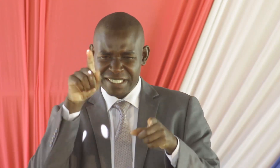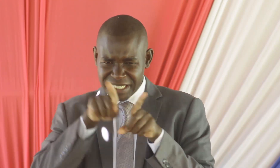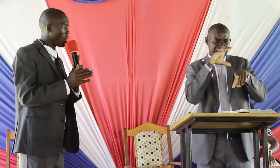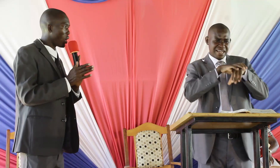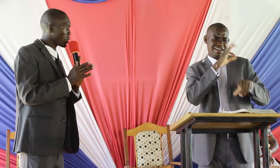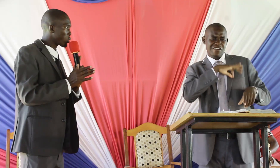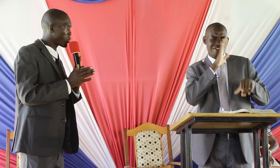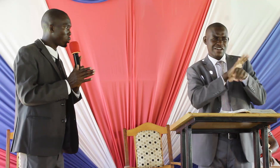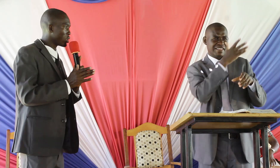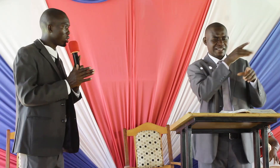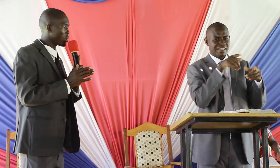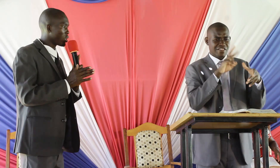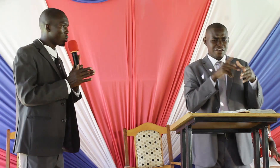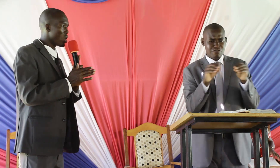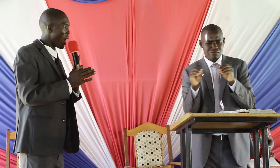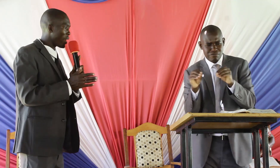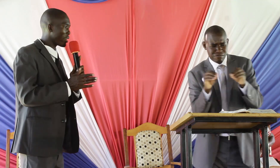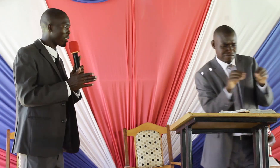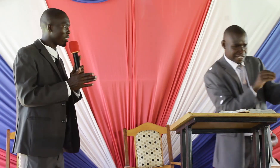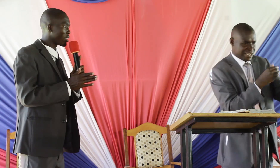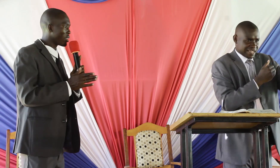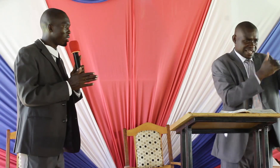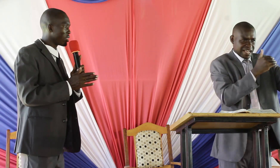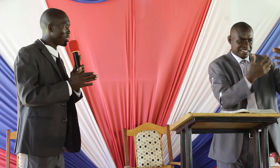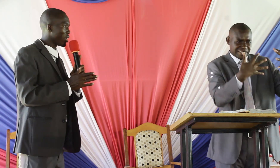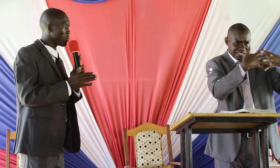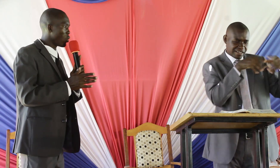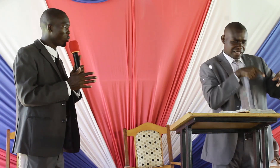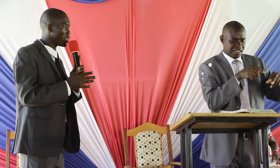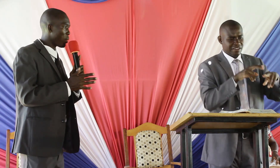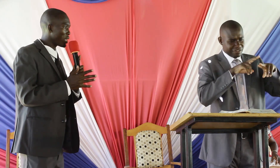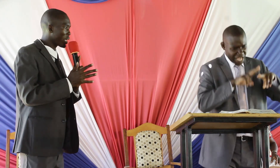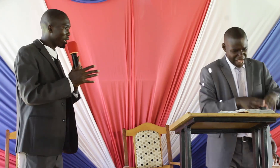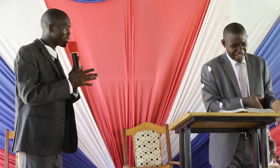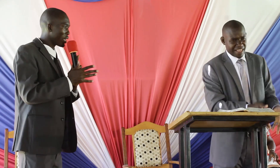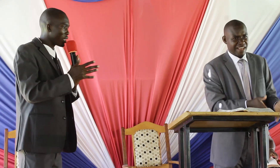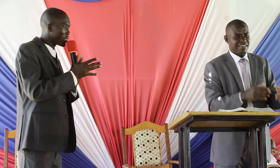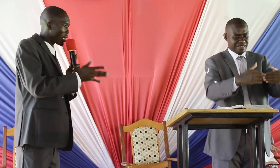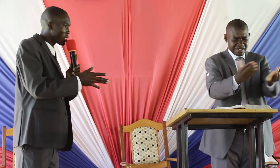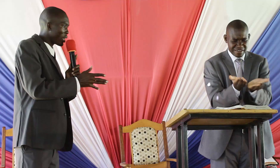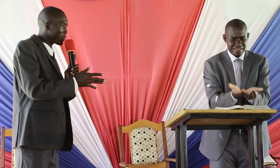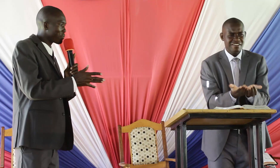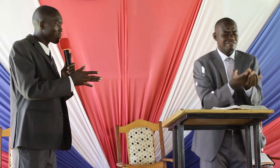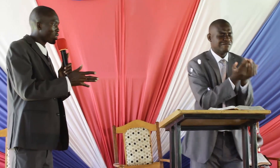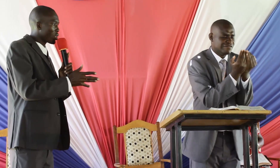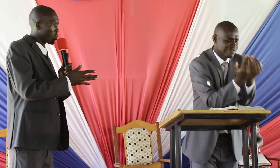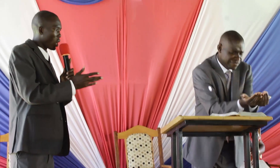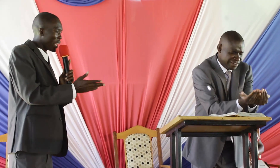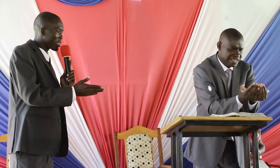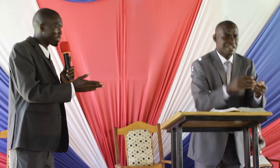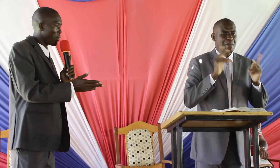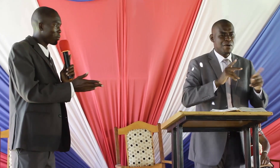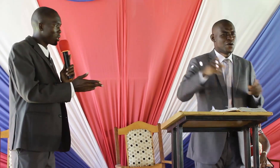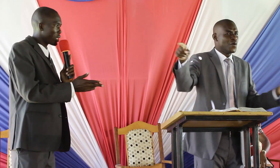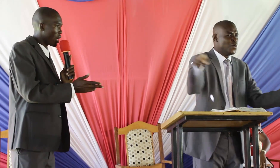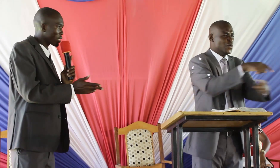there. There were a lot of food he could earn. Then he moved nearby the gate there, sat there to